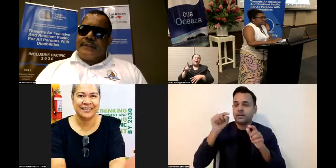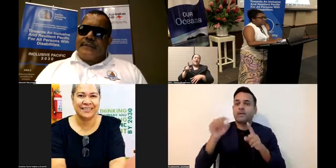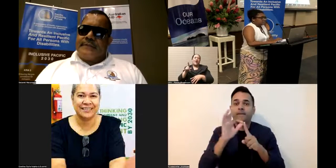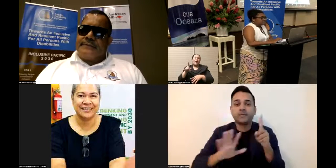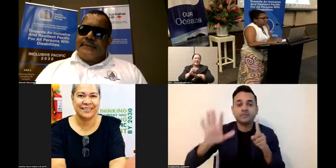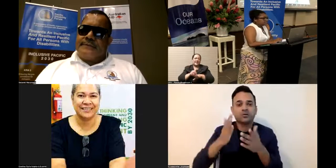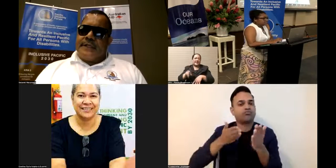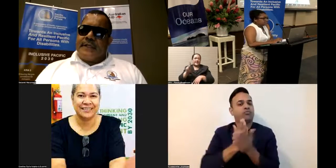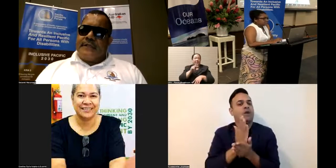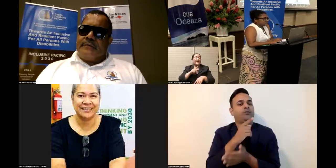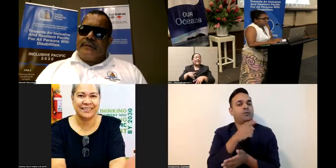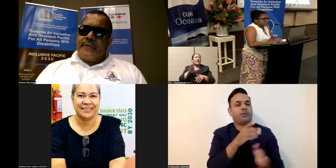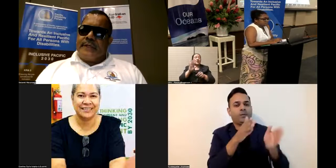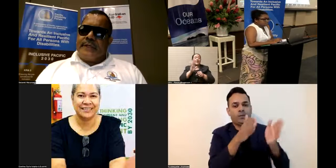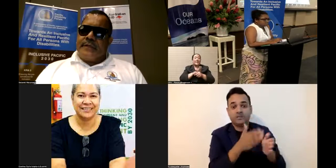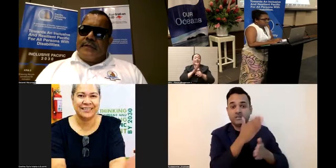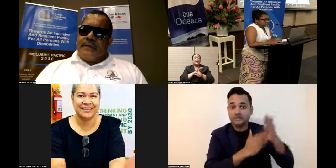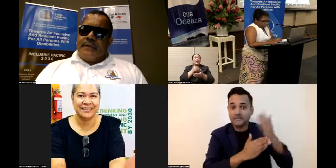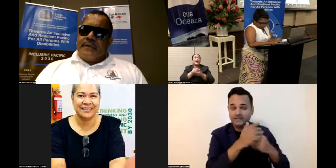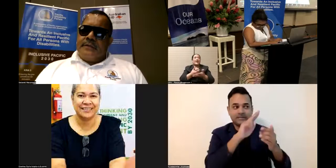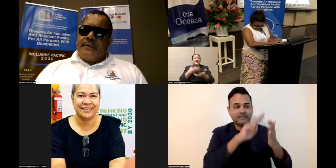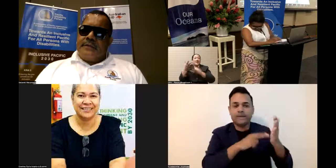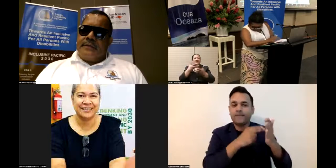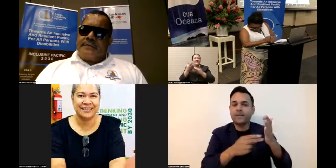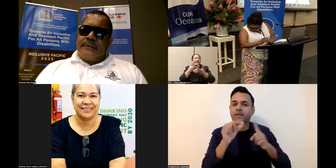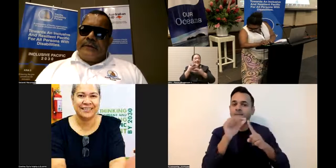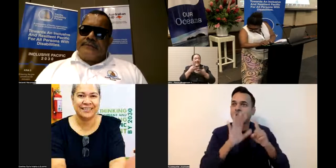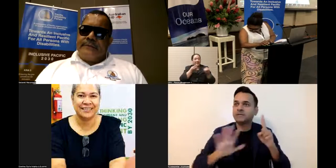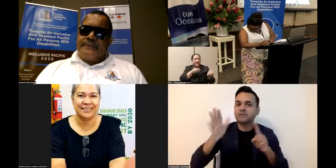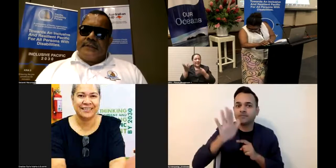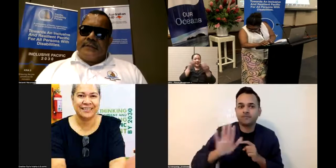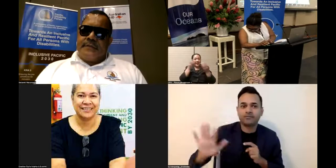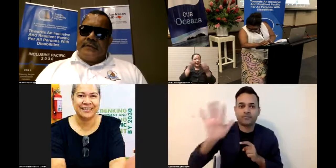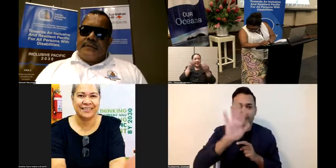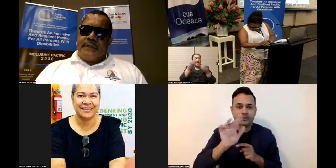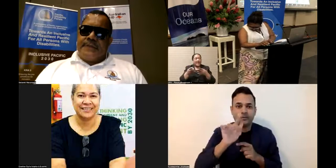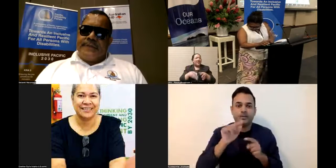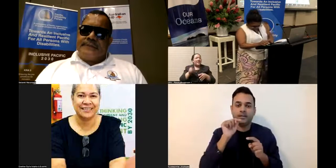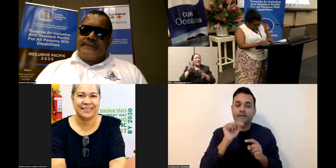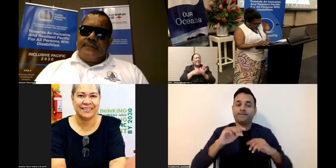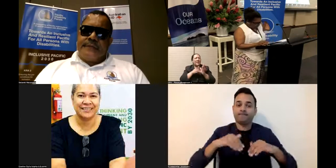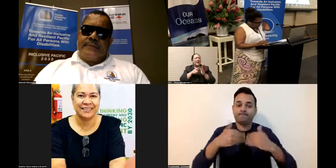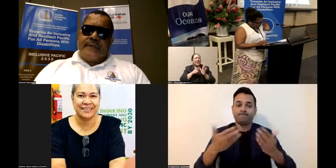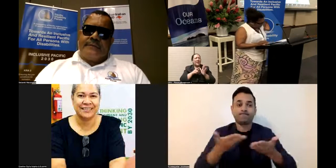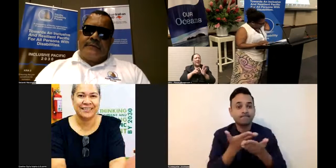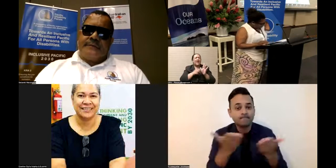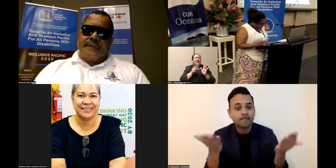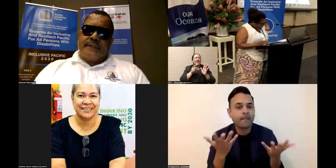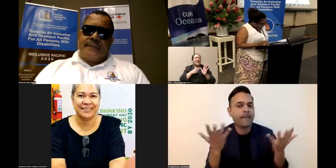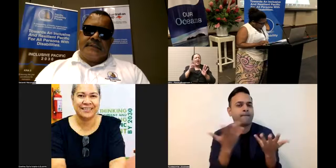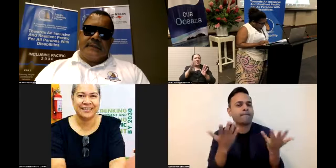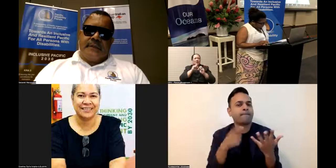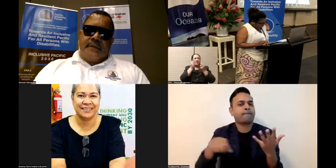Forum Secretariat is Ms. Tale Tunamuana, the Social Policy Officer at PIFS, or Pacific Islands